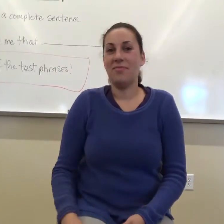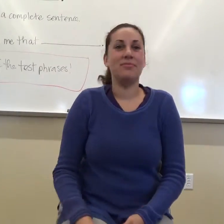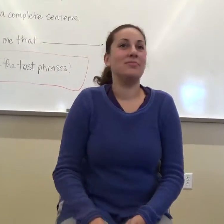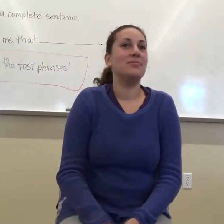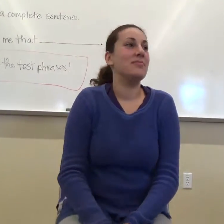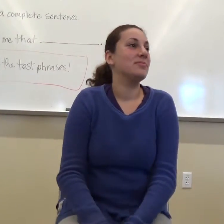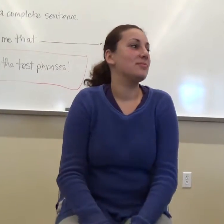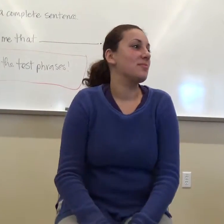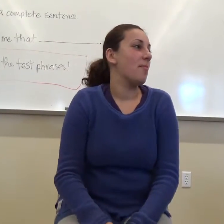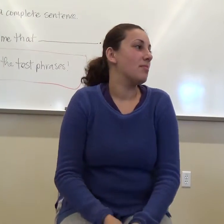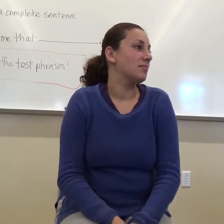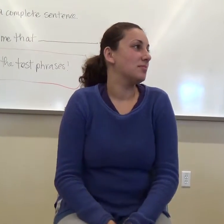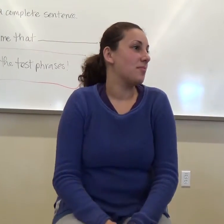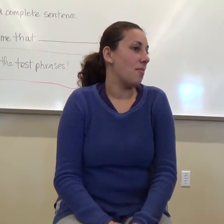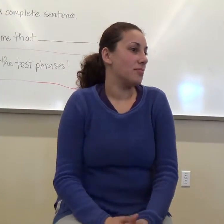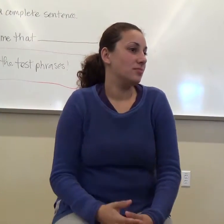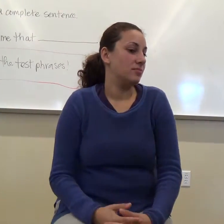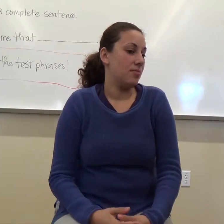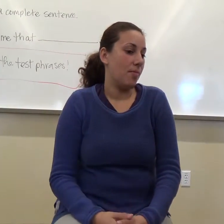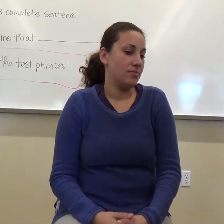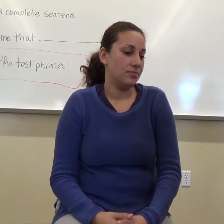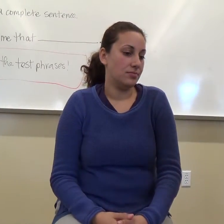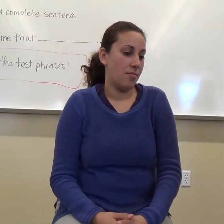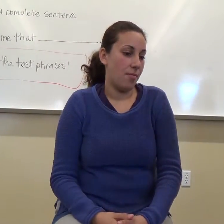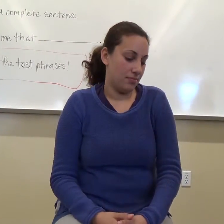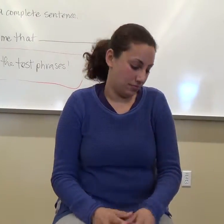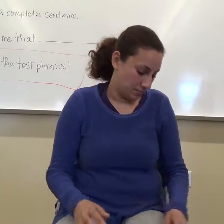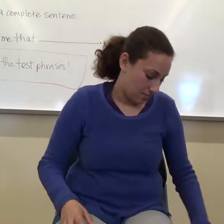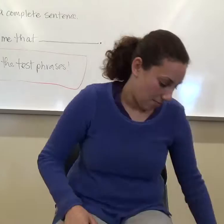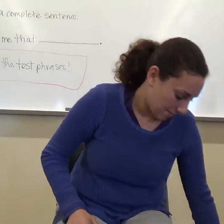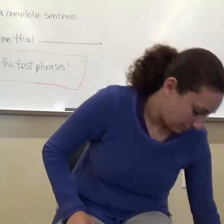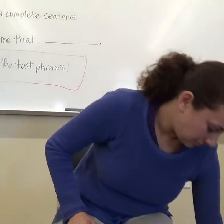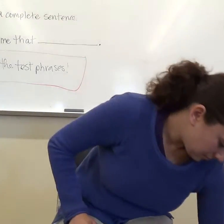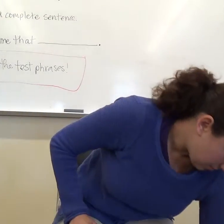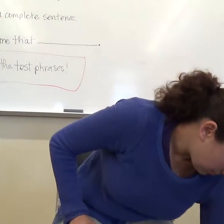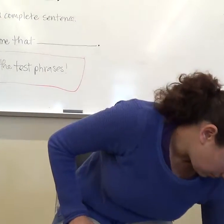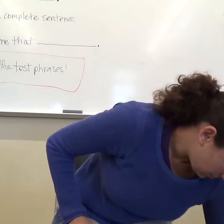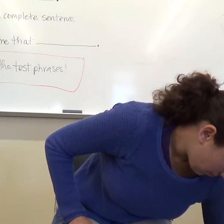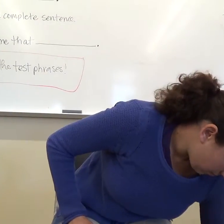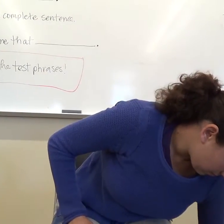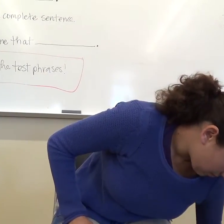please get that in as soon as possible. If you have a yellow